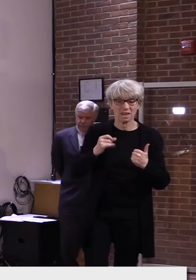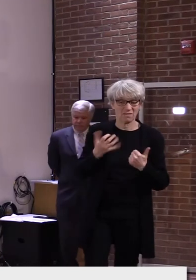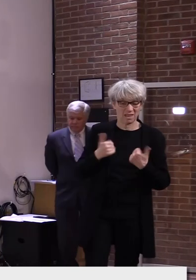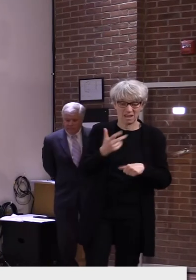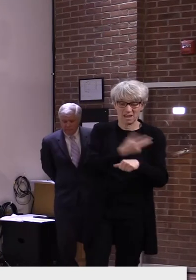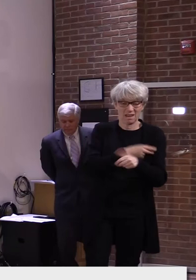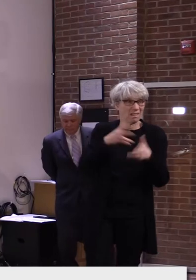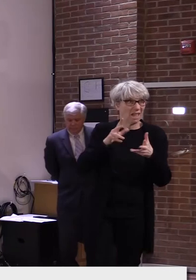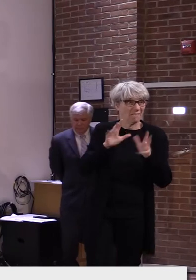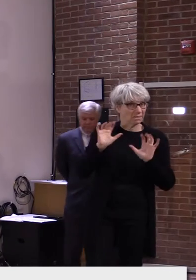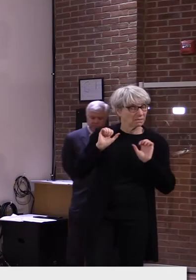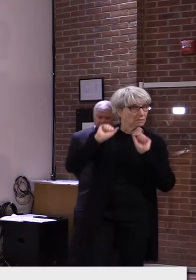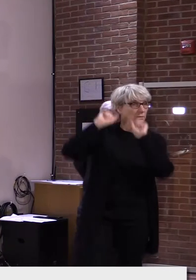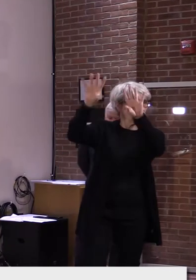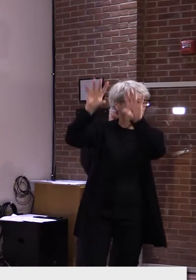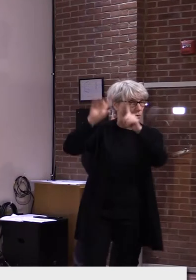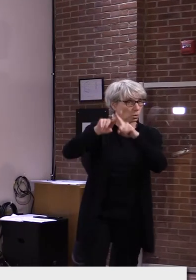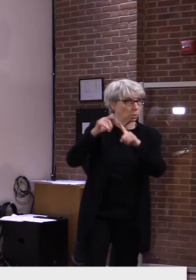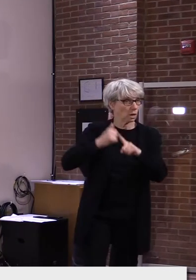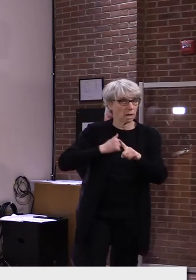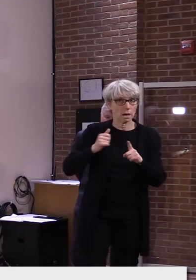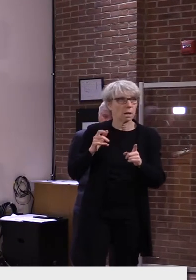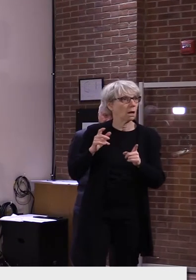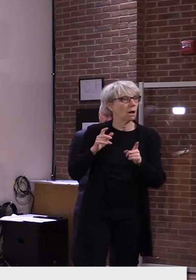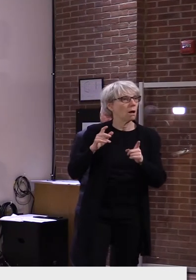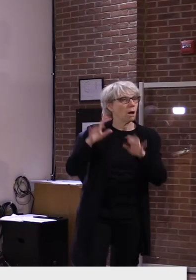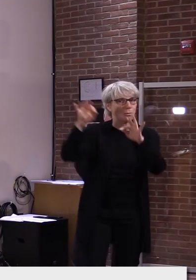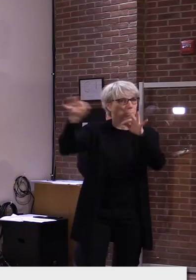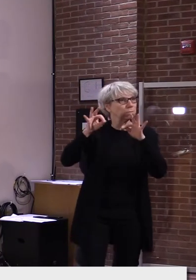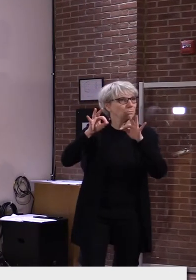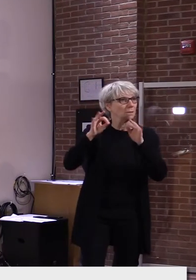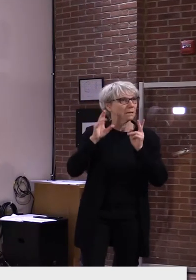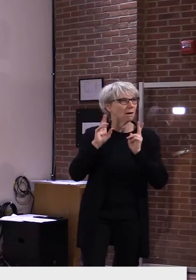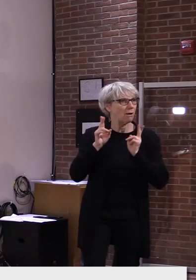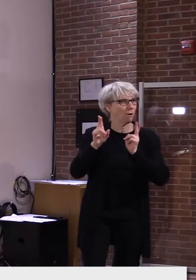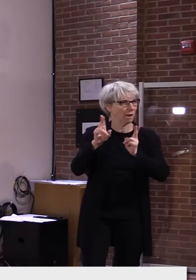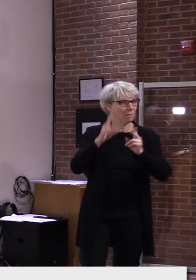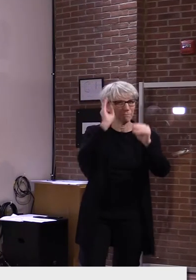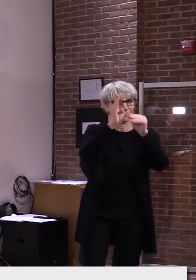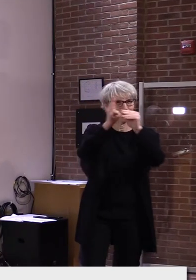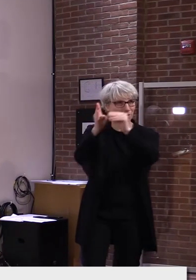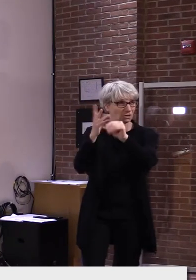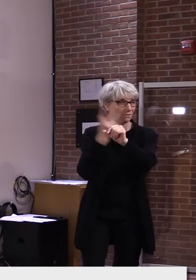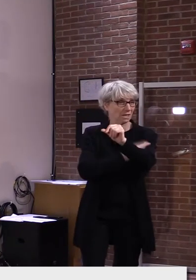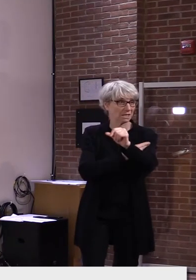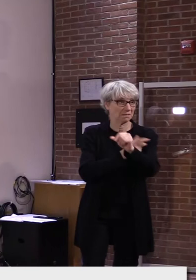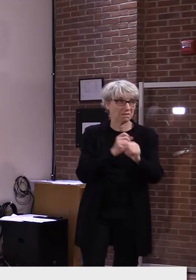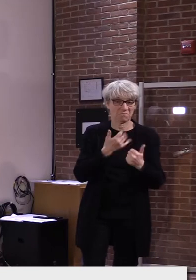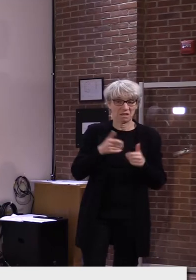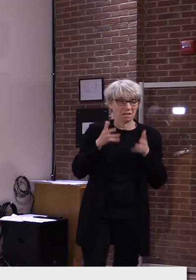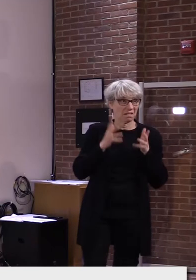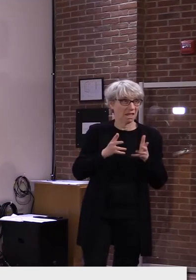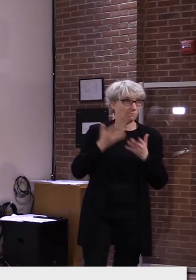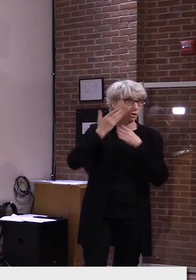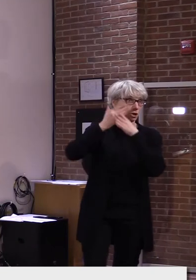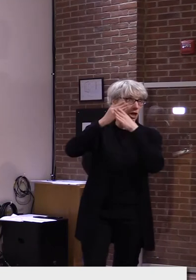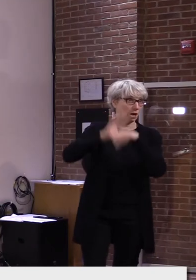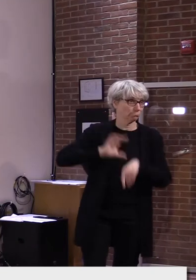to vaccinate those on our friends to the north when we had extra supply.